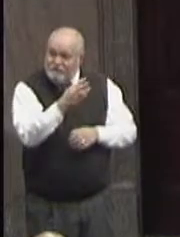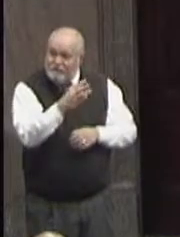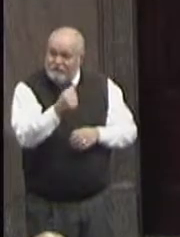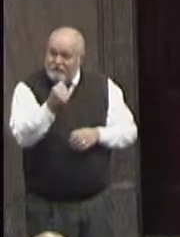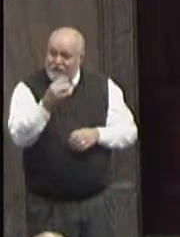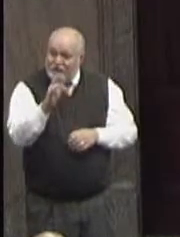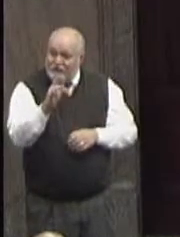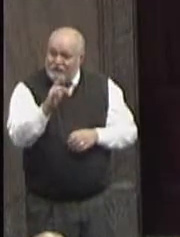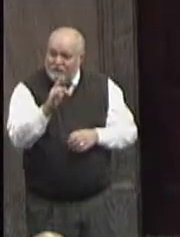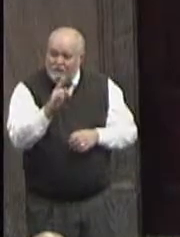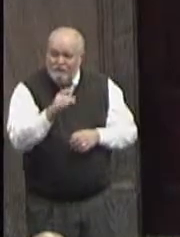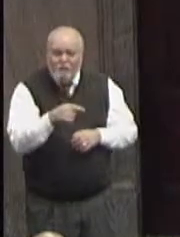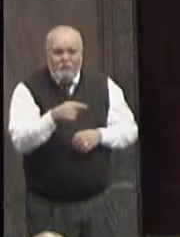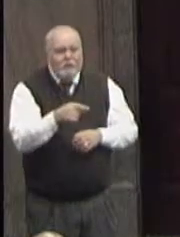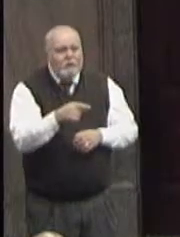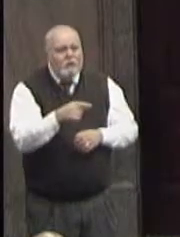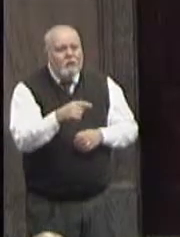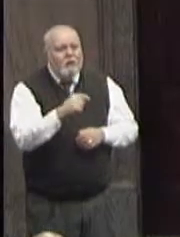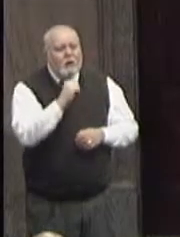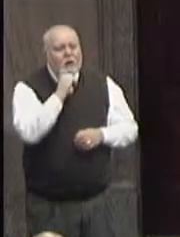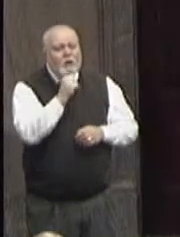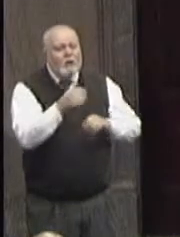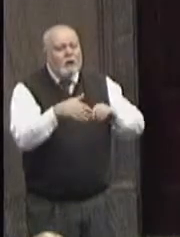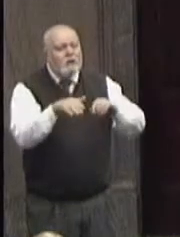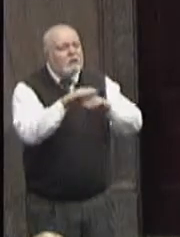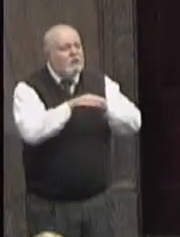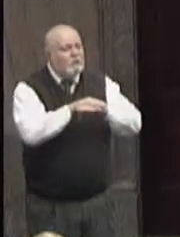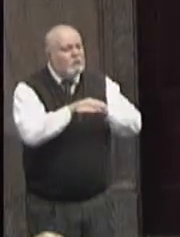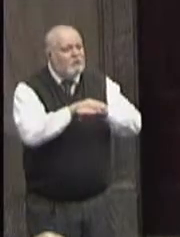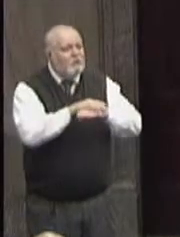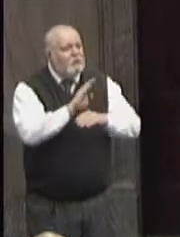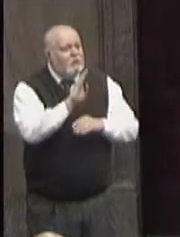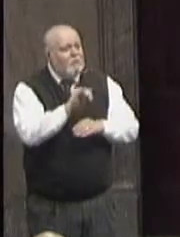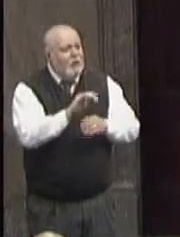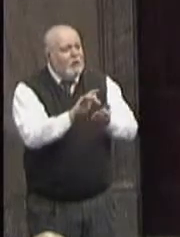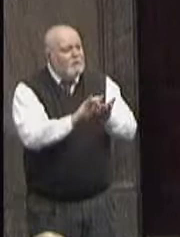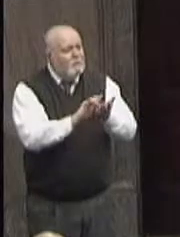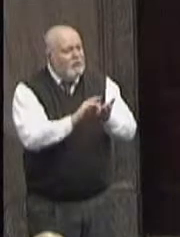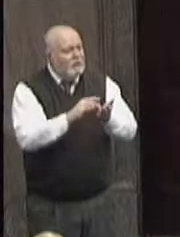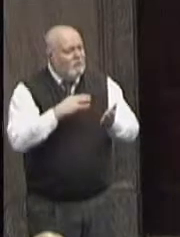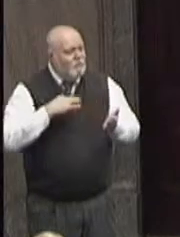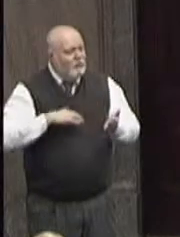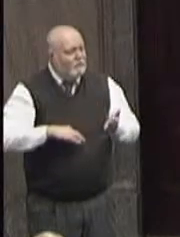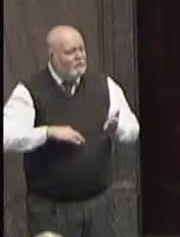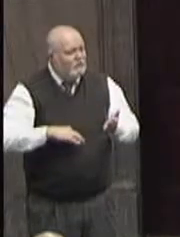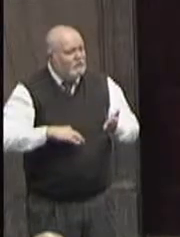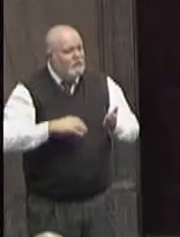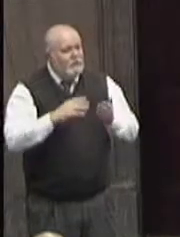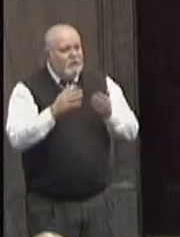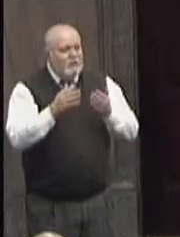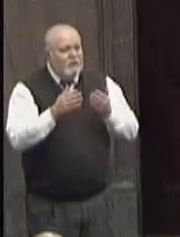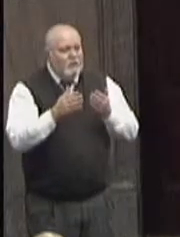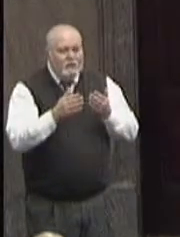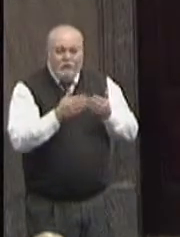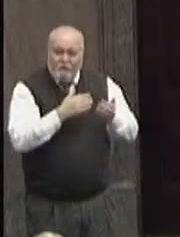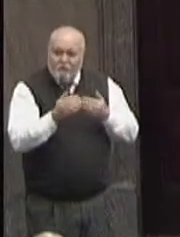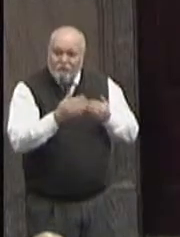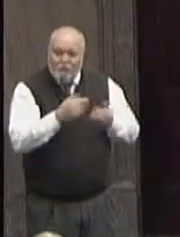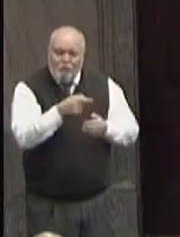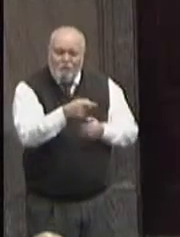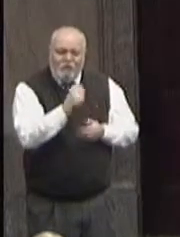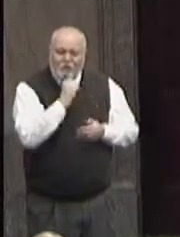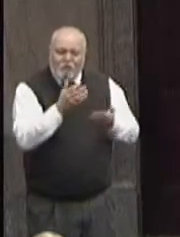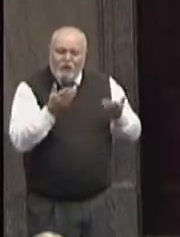are no longer covered by medical benefits, even though they're not through with